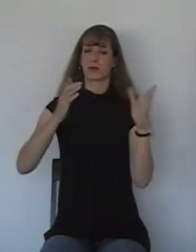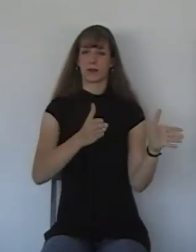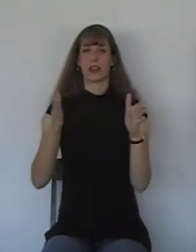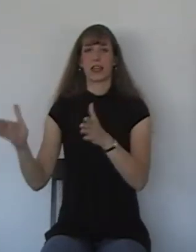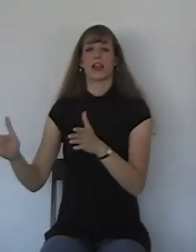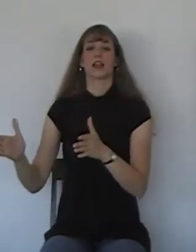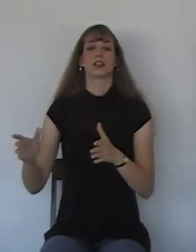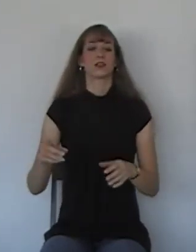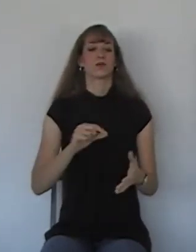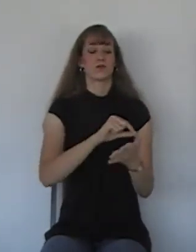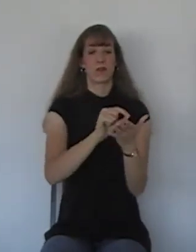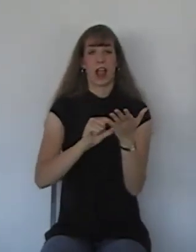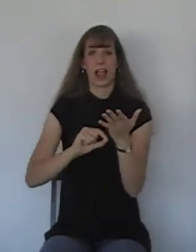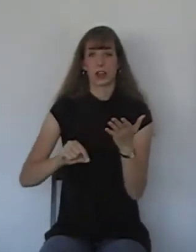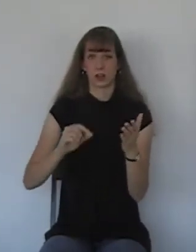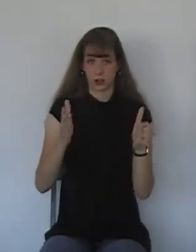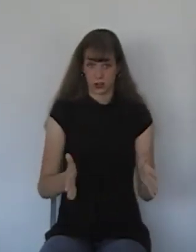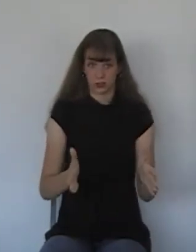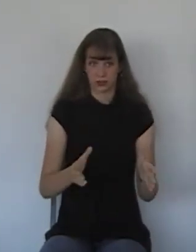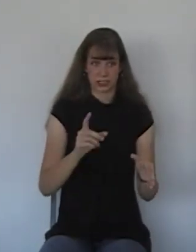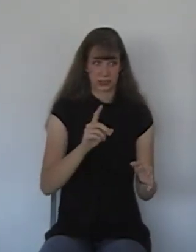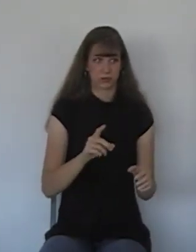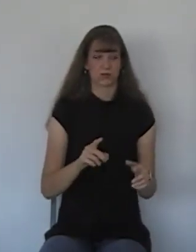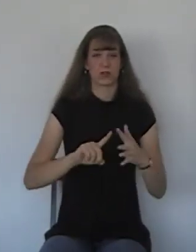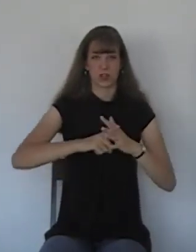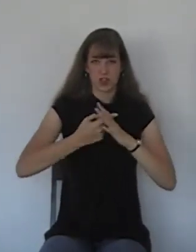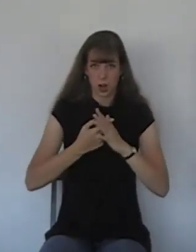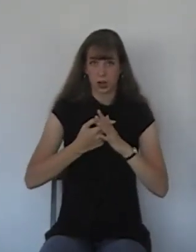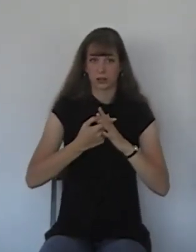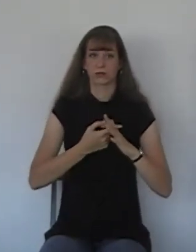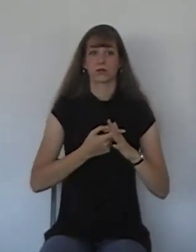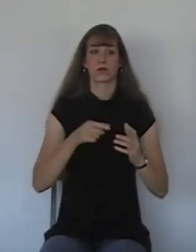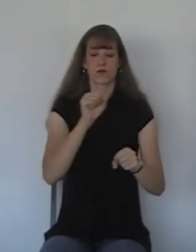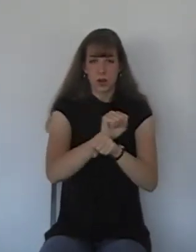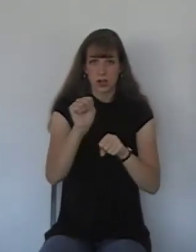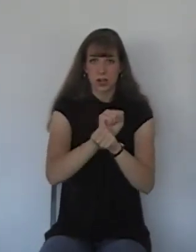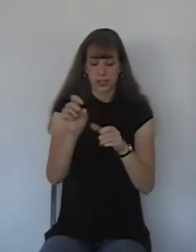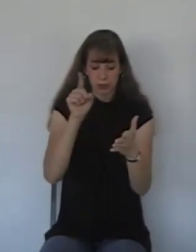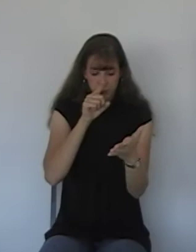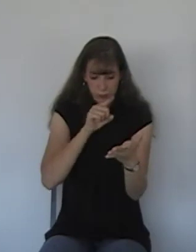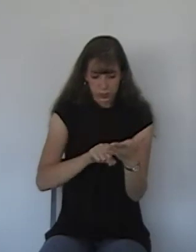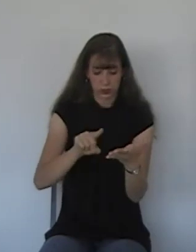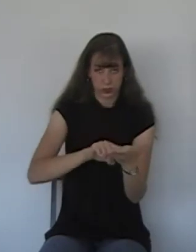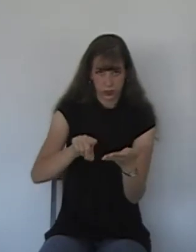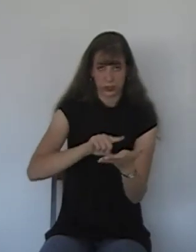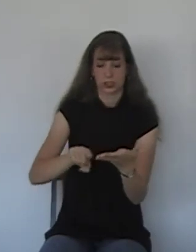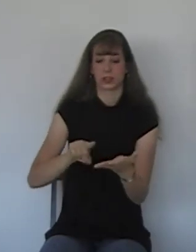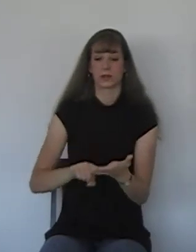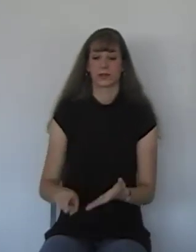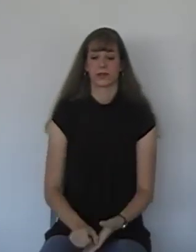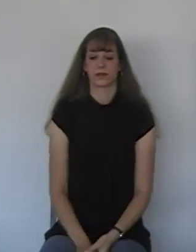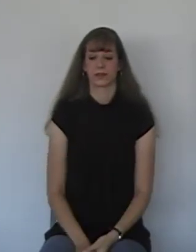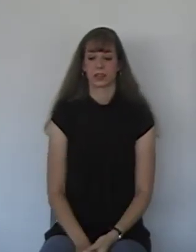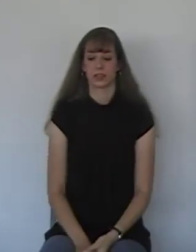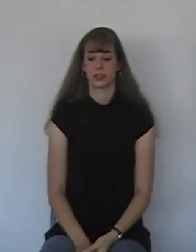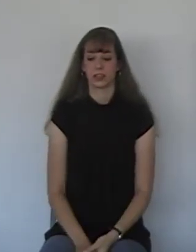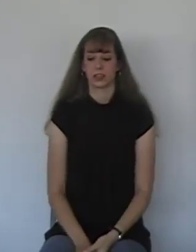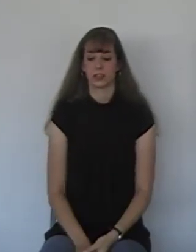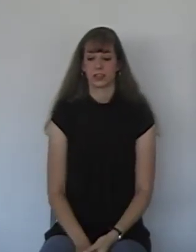When they're done, they turn in a rough copy to the editor, who then reads it over and edits and makes any changes that